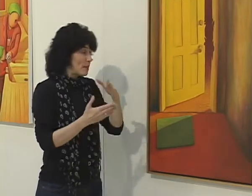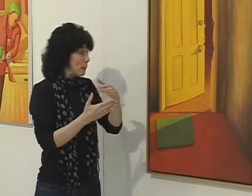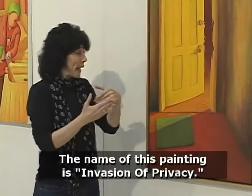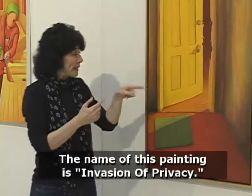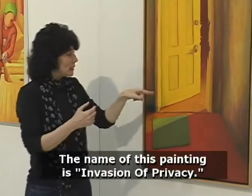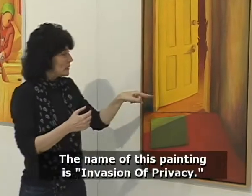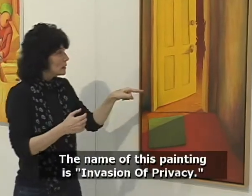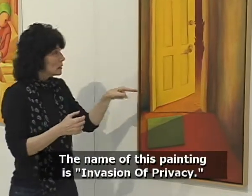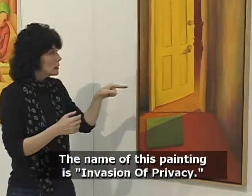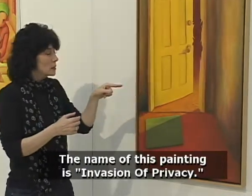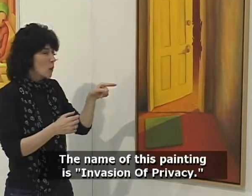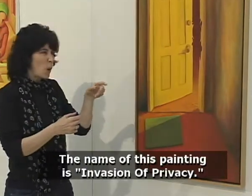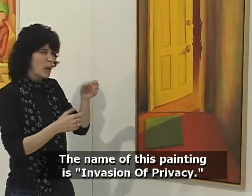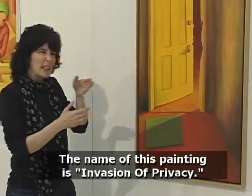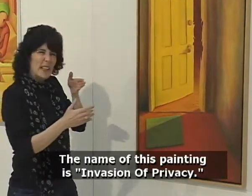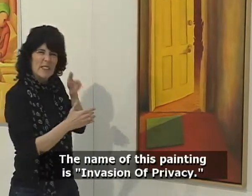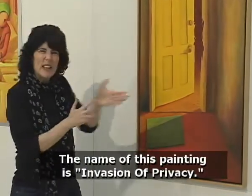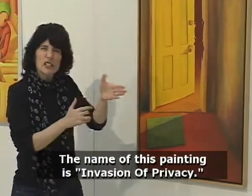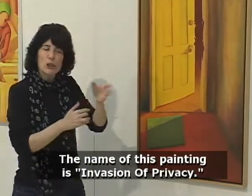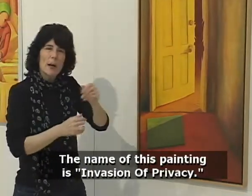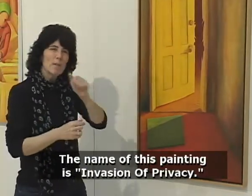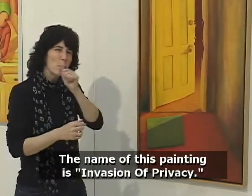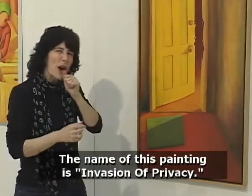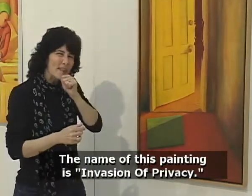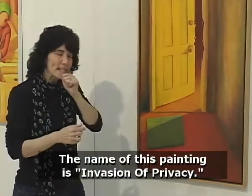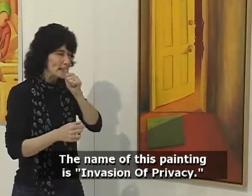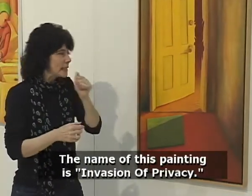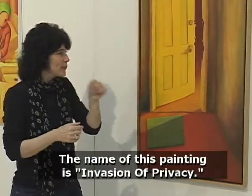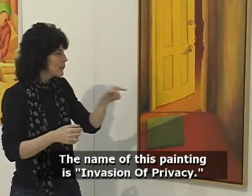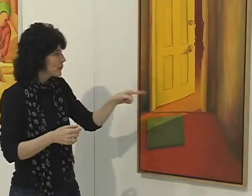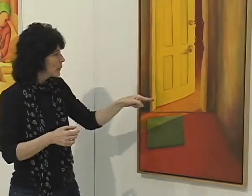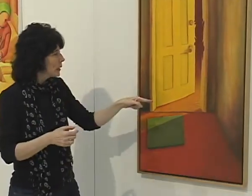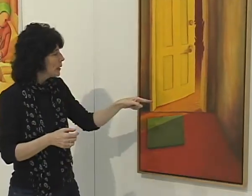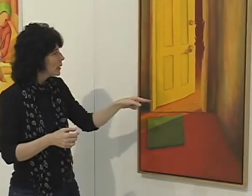The name of this painting is Invasion of Privacy.